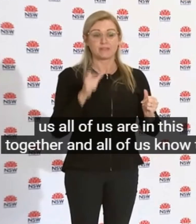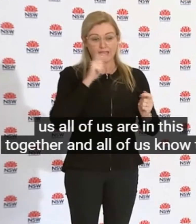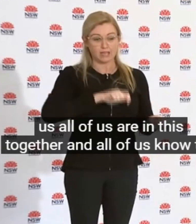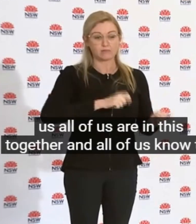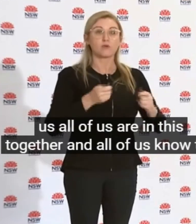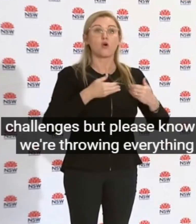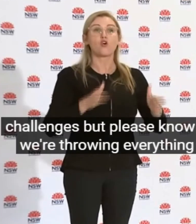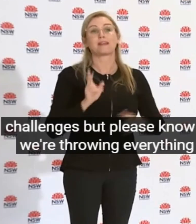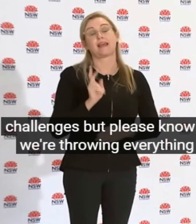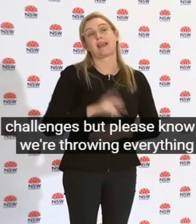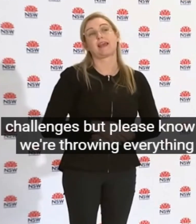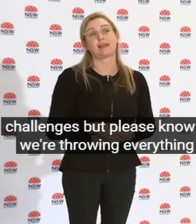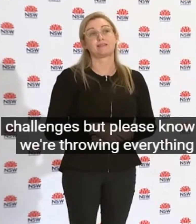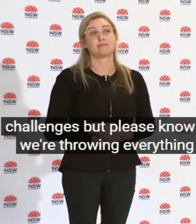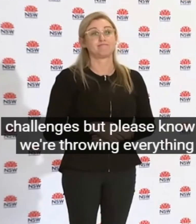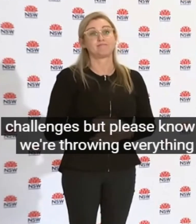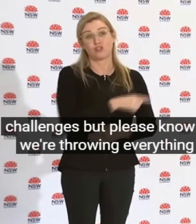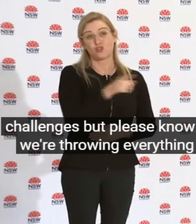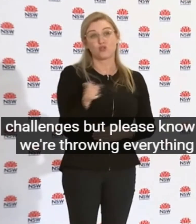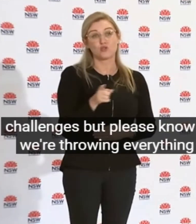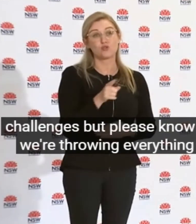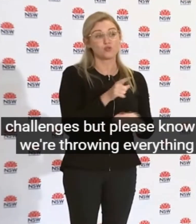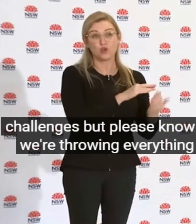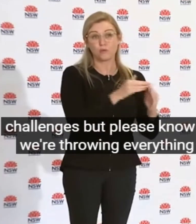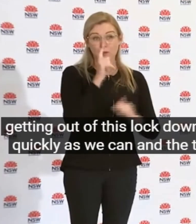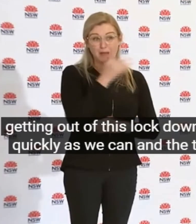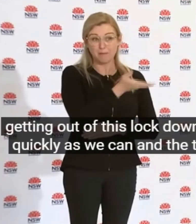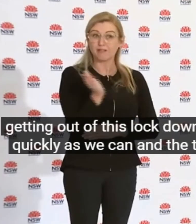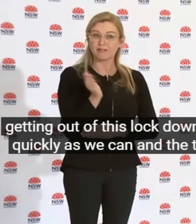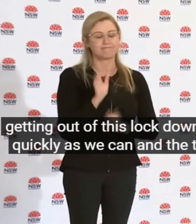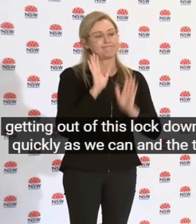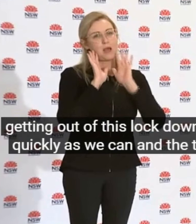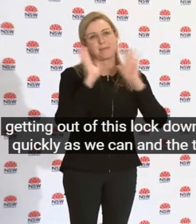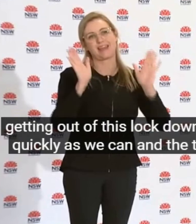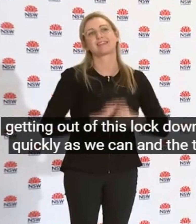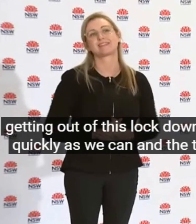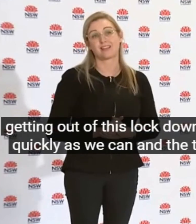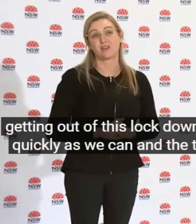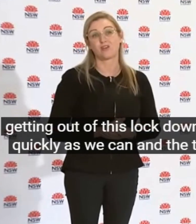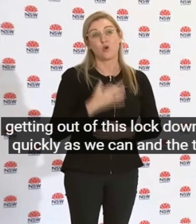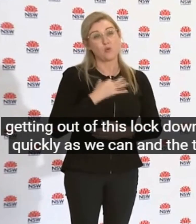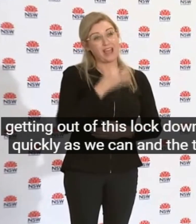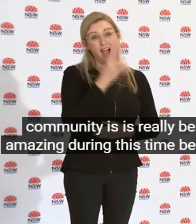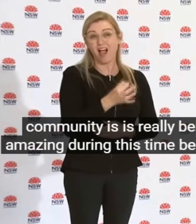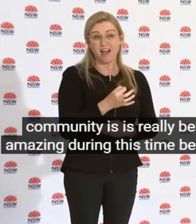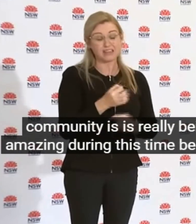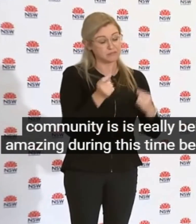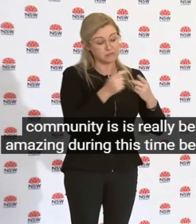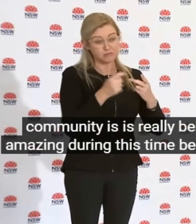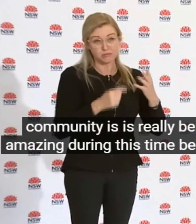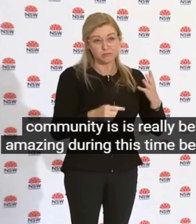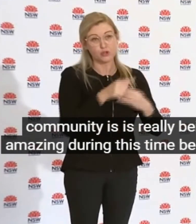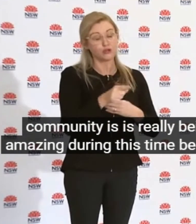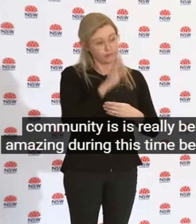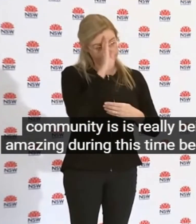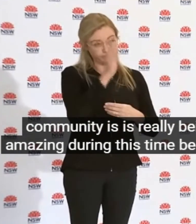is really being amazing during this time, because we're asking a lot of people, and people are stepping up. And I know it's really difficult, but everybody is